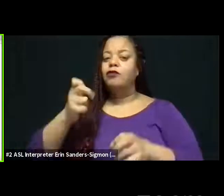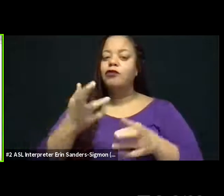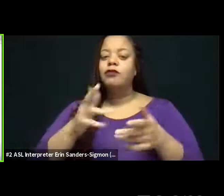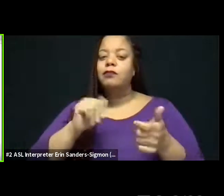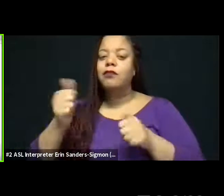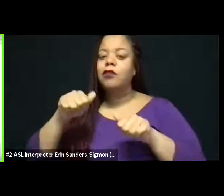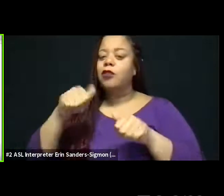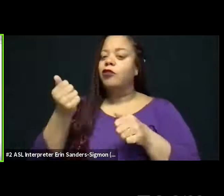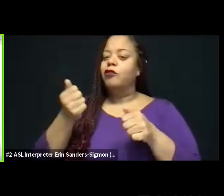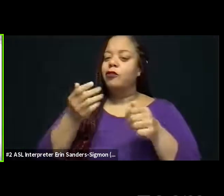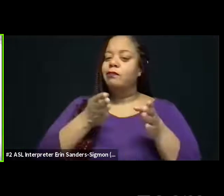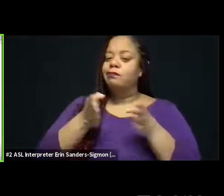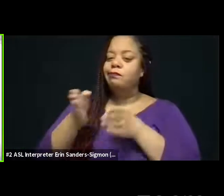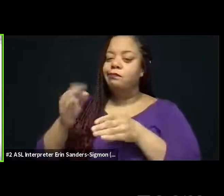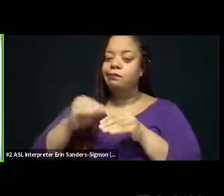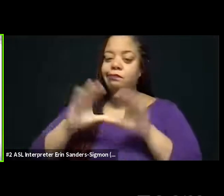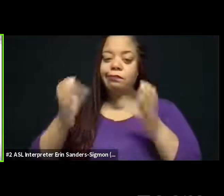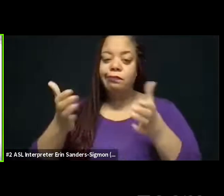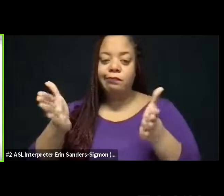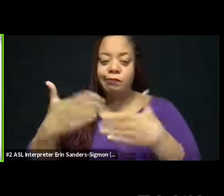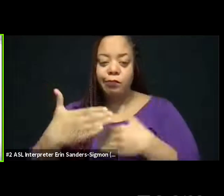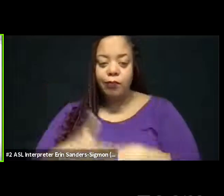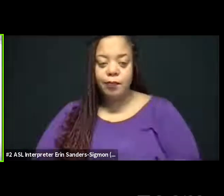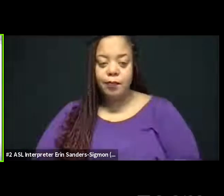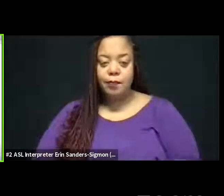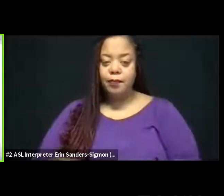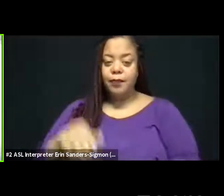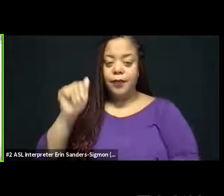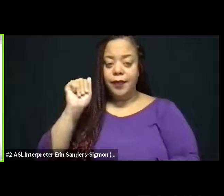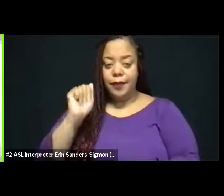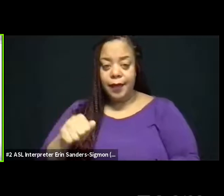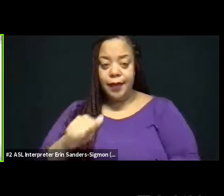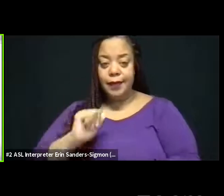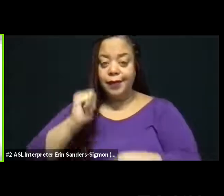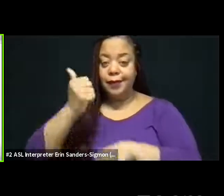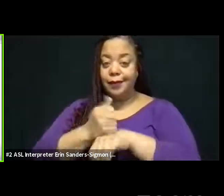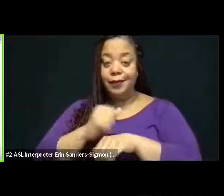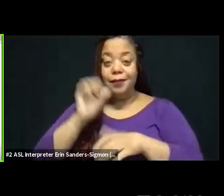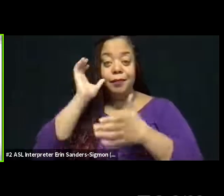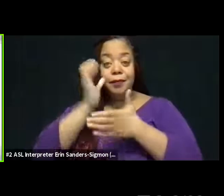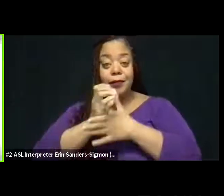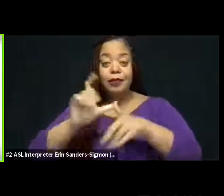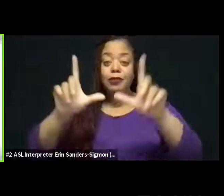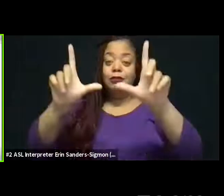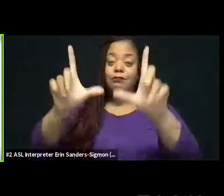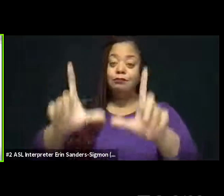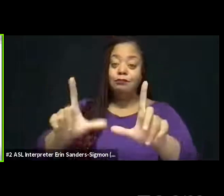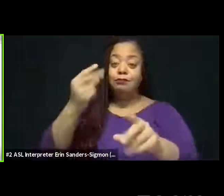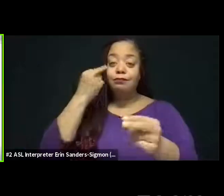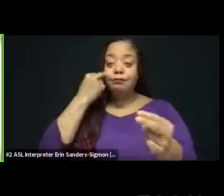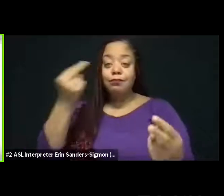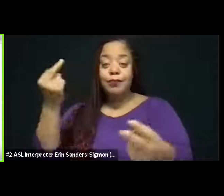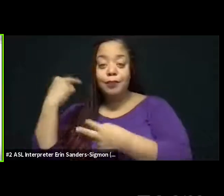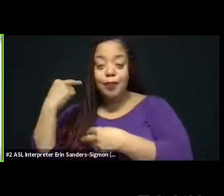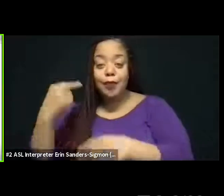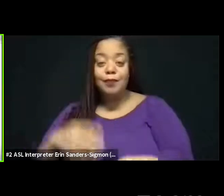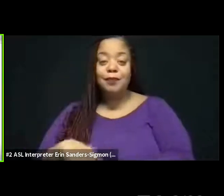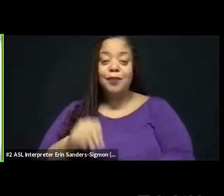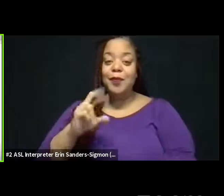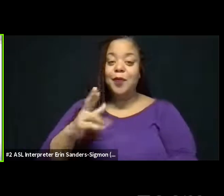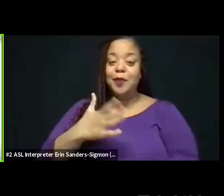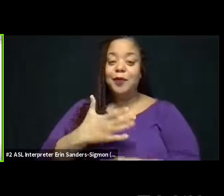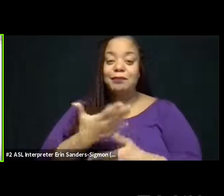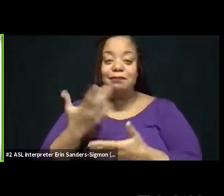a sign of their loved one, maybe a drink that their loved one enjoyed, a snack that they liked, a picture of them,